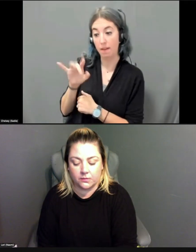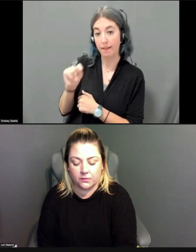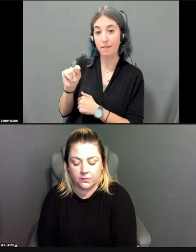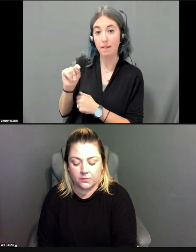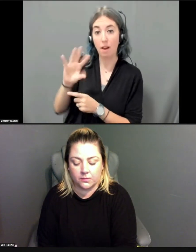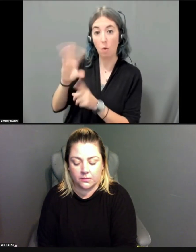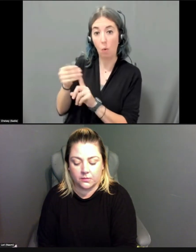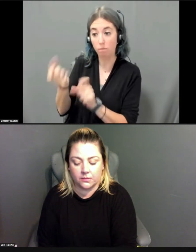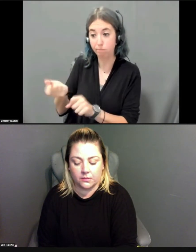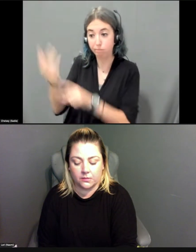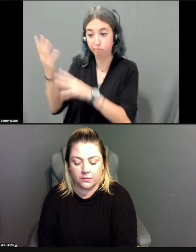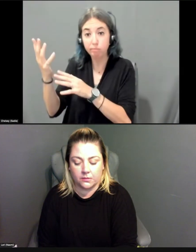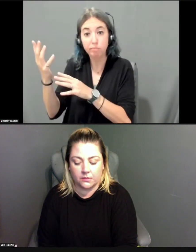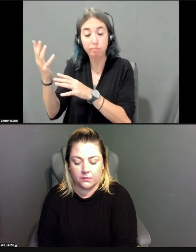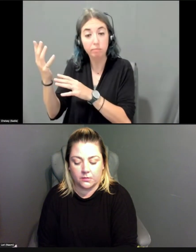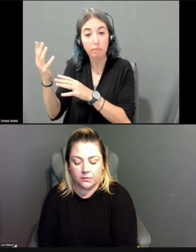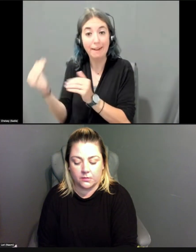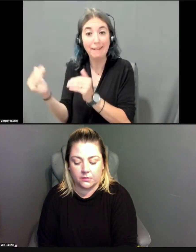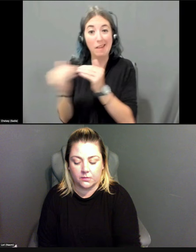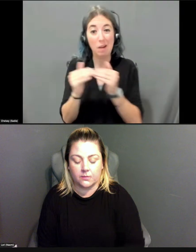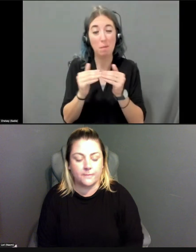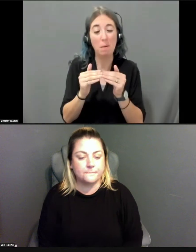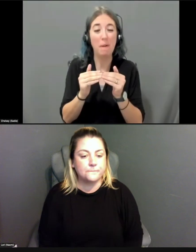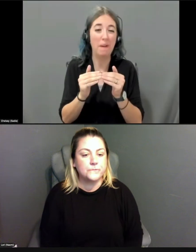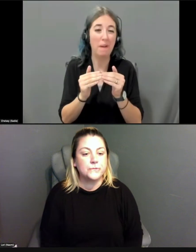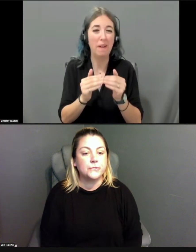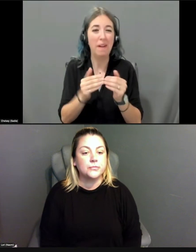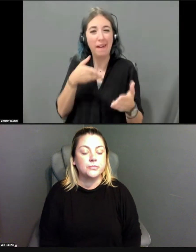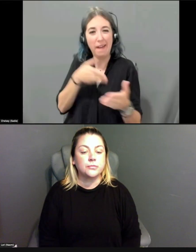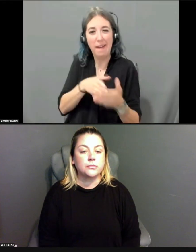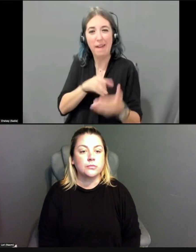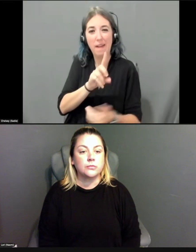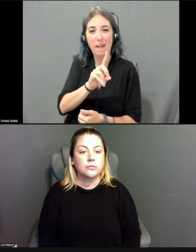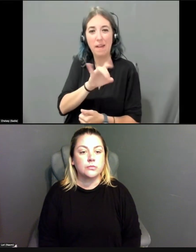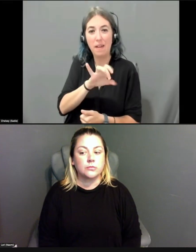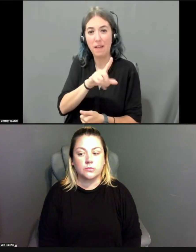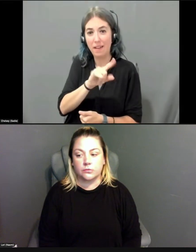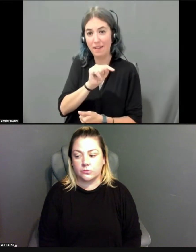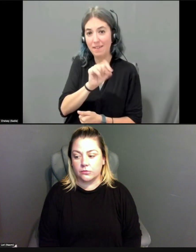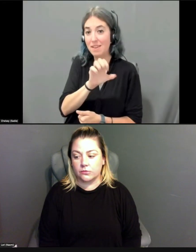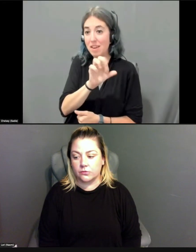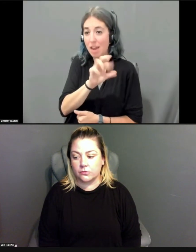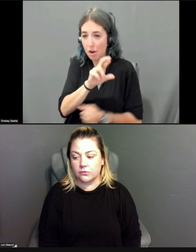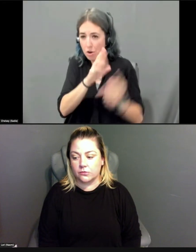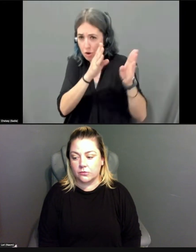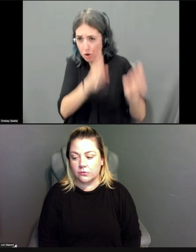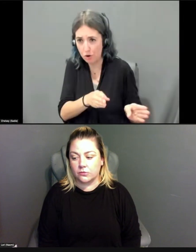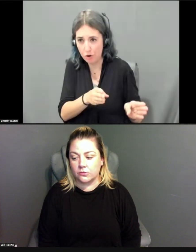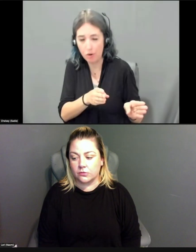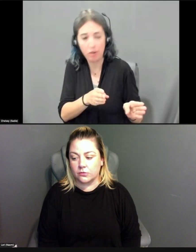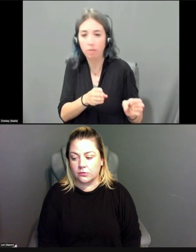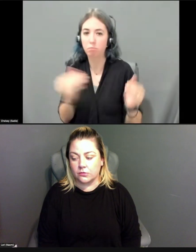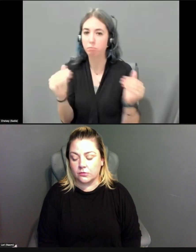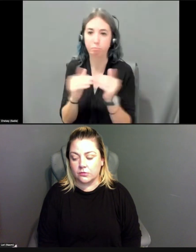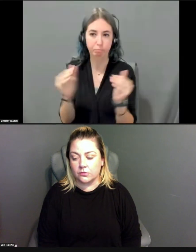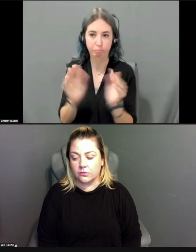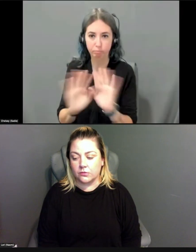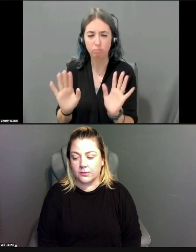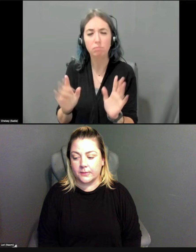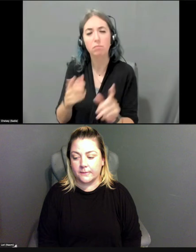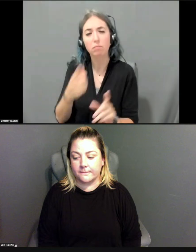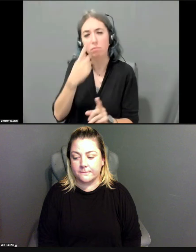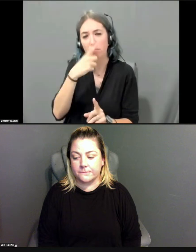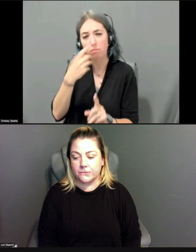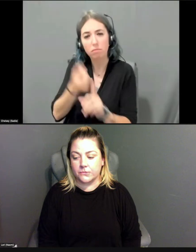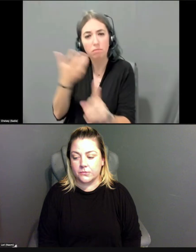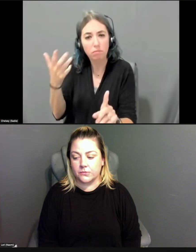being anti-dieter. So talk a little bit more about that. Since you are the one who kind of educated me on